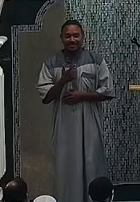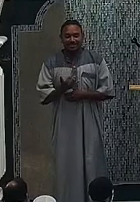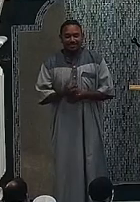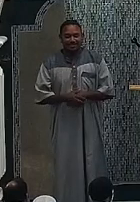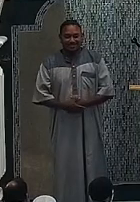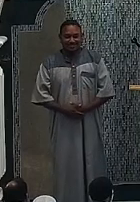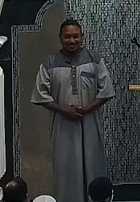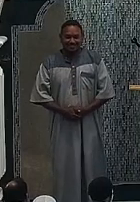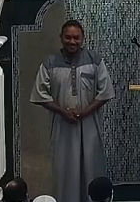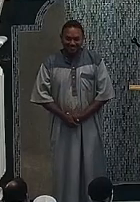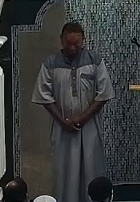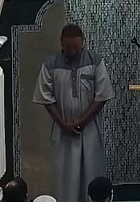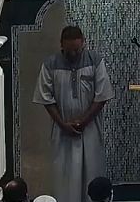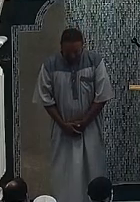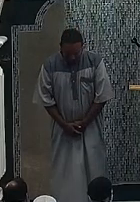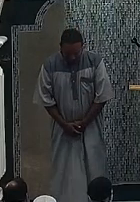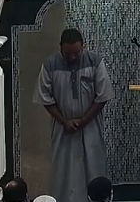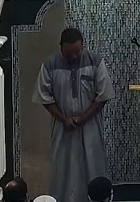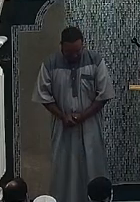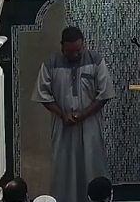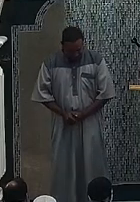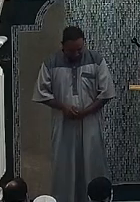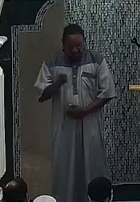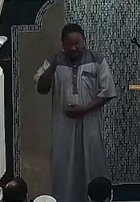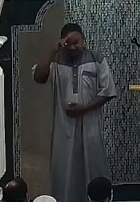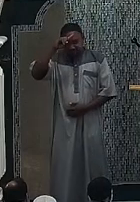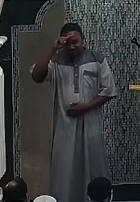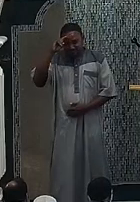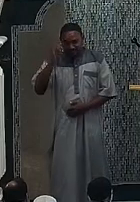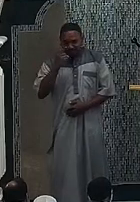to get this done, but we believe that,